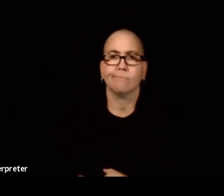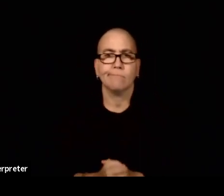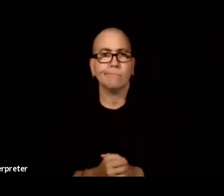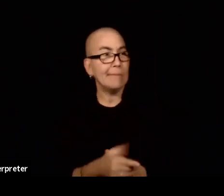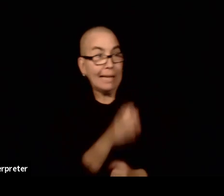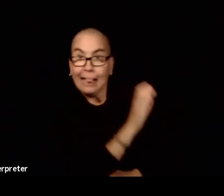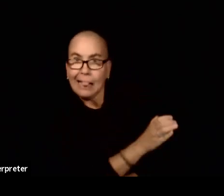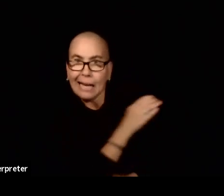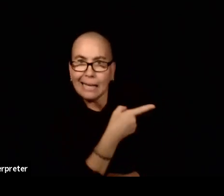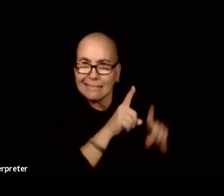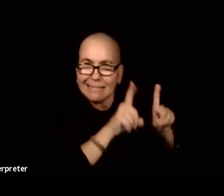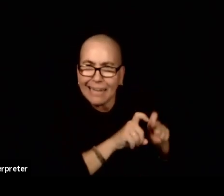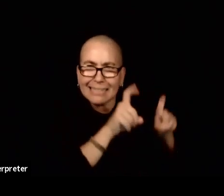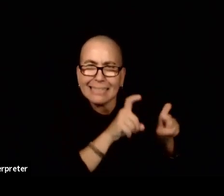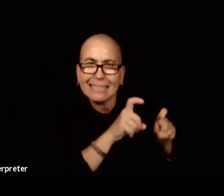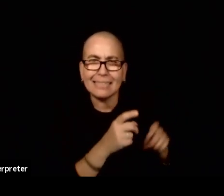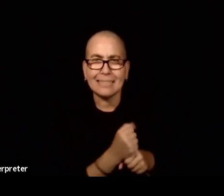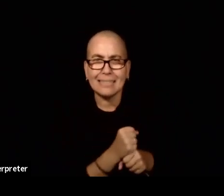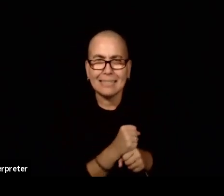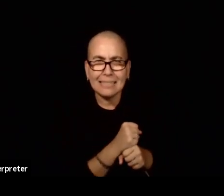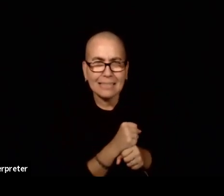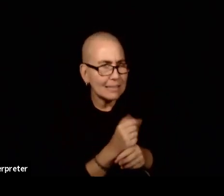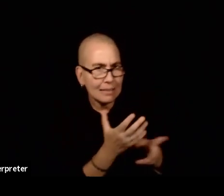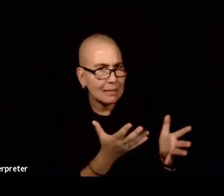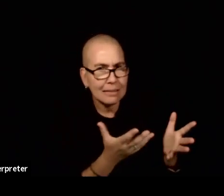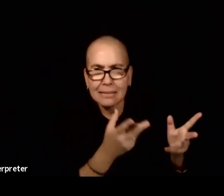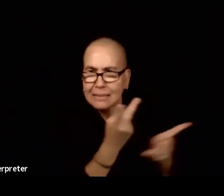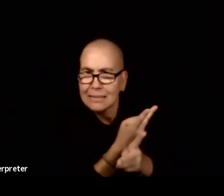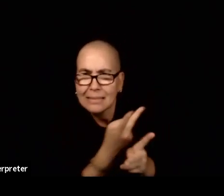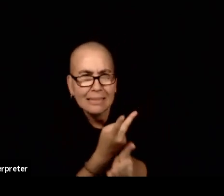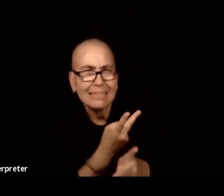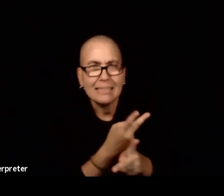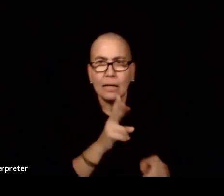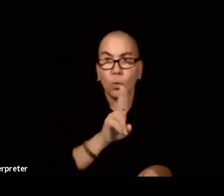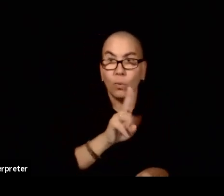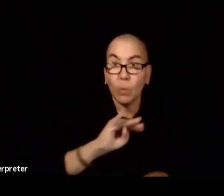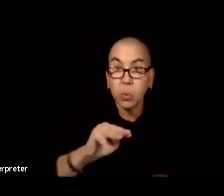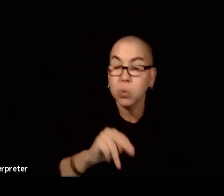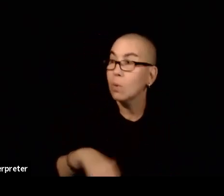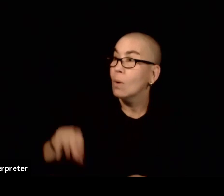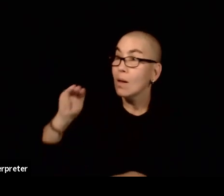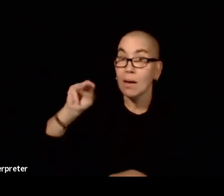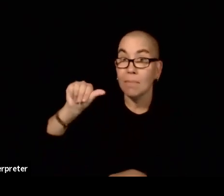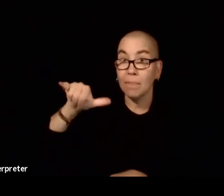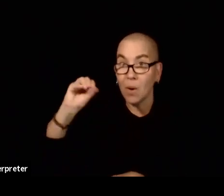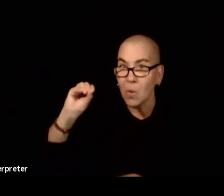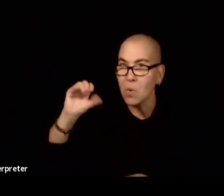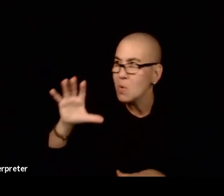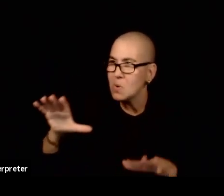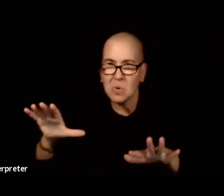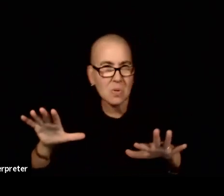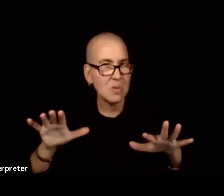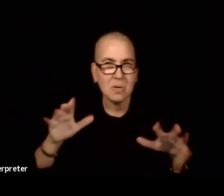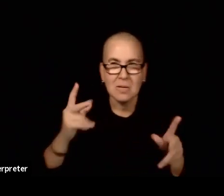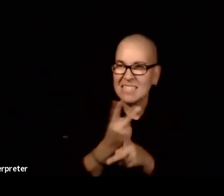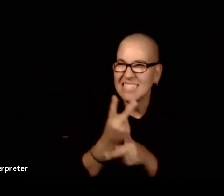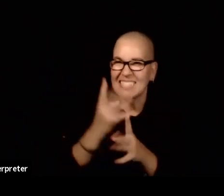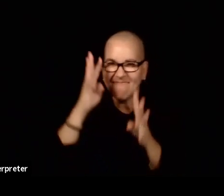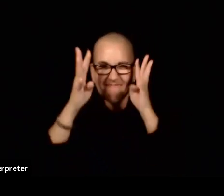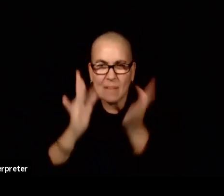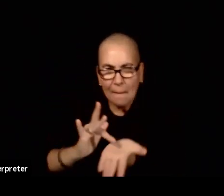of Minnesota and Mayo Clinic and other places. And we have made significant changes in the way that we treat our patients, and this has made a